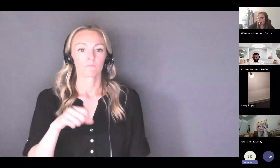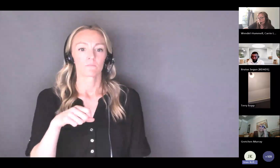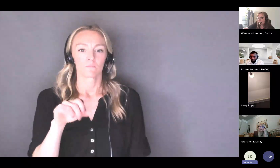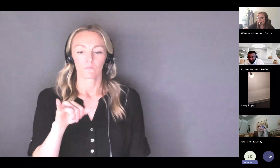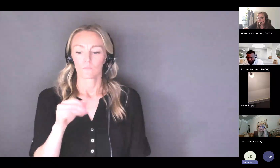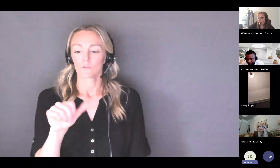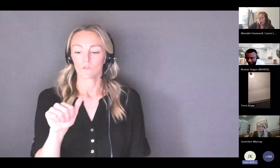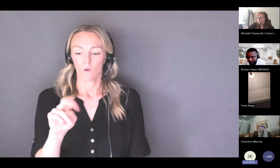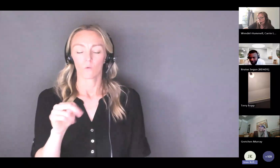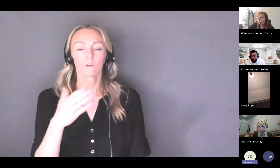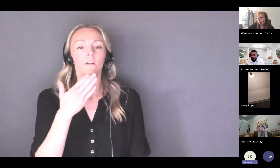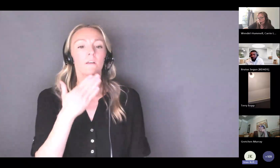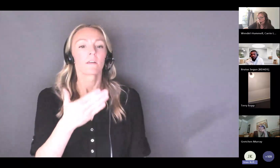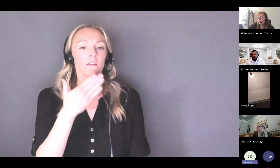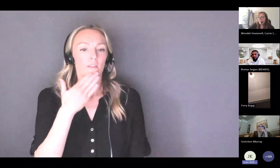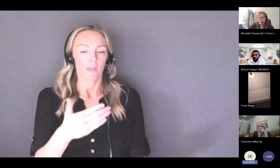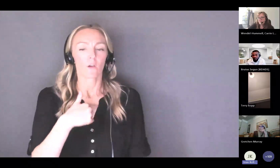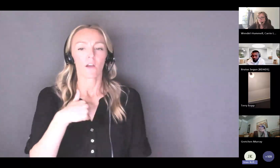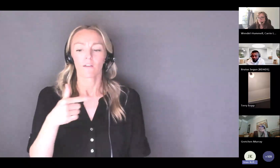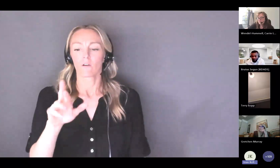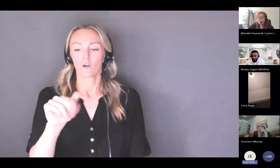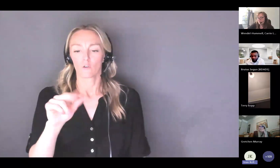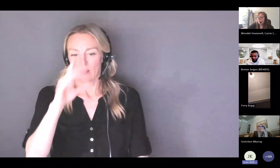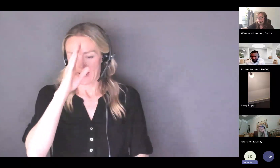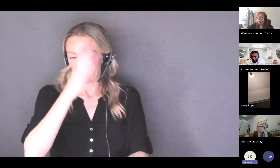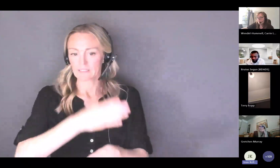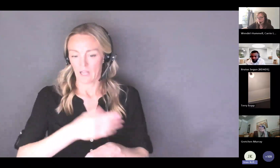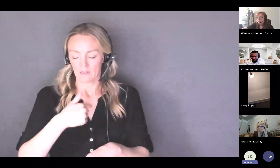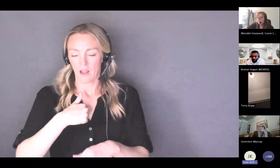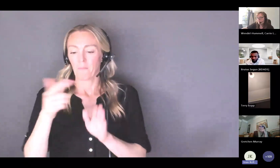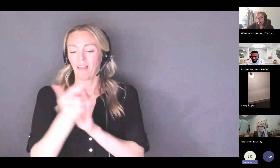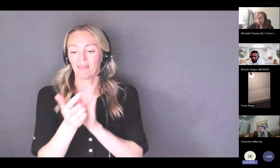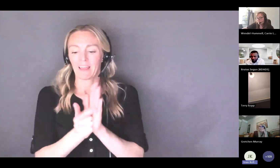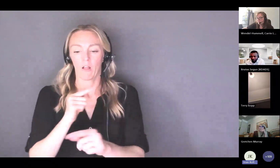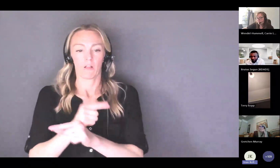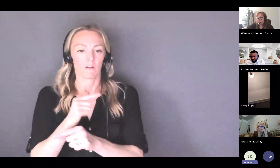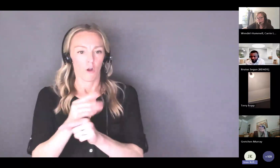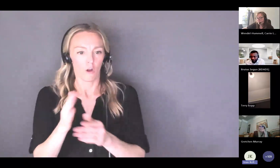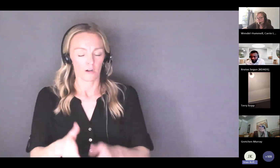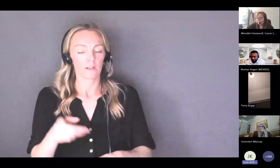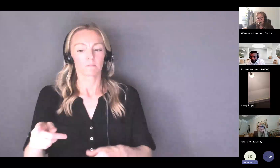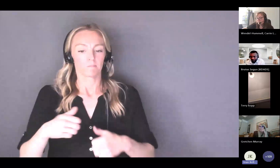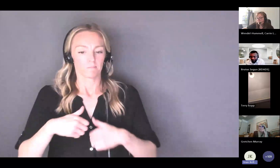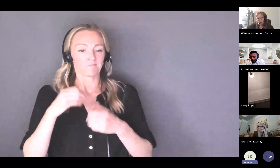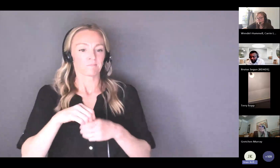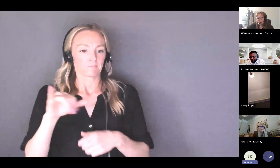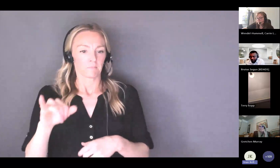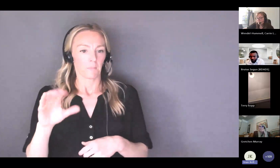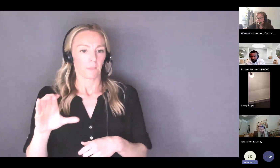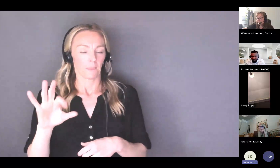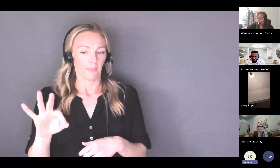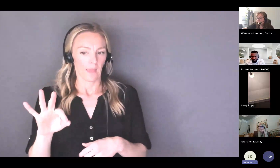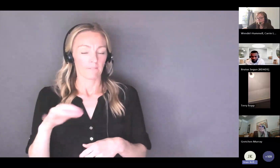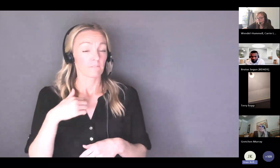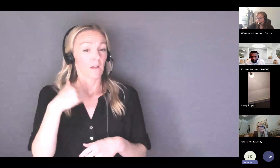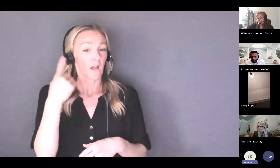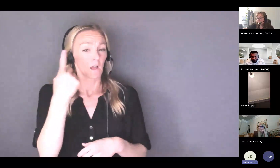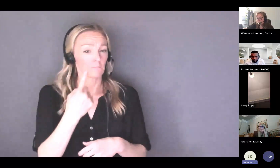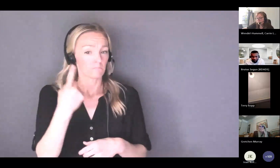have a grandson for whom I'm legal guardian who lives in an ICF. I'm wondering if there was anybody